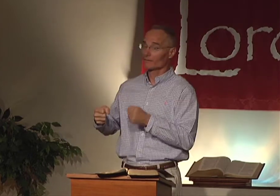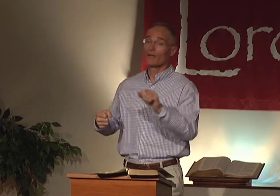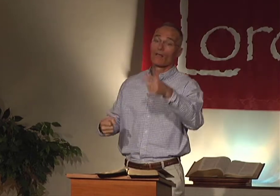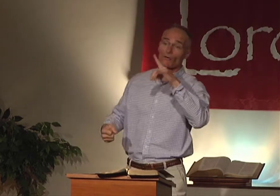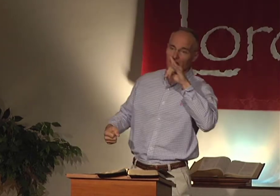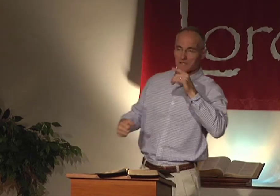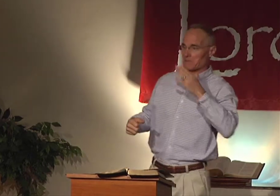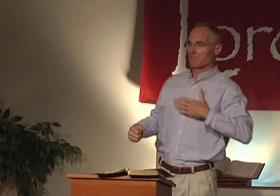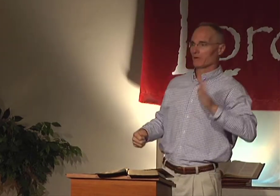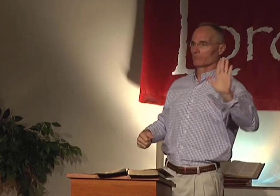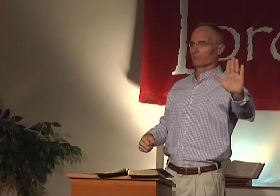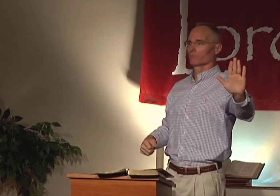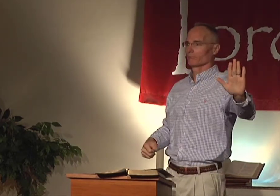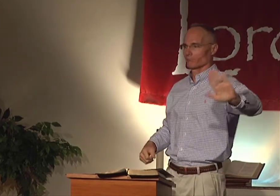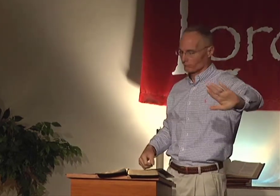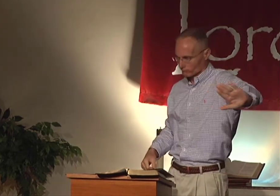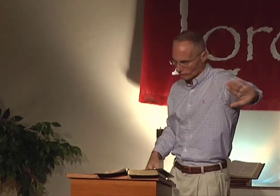I take my kids out. The other kids, they're not mine.